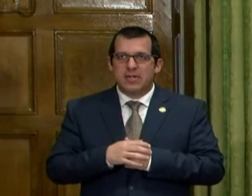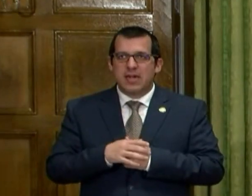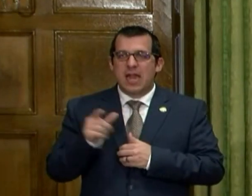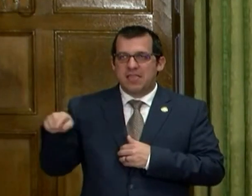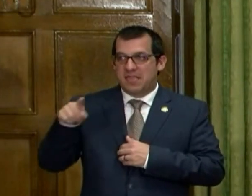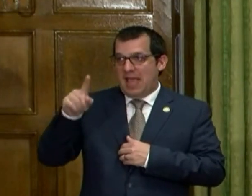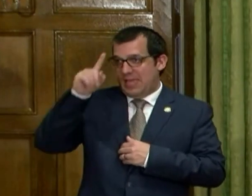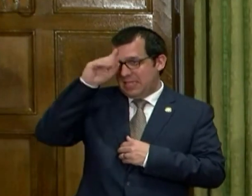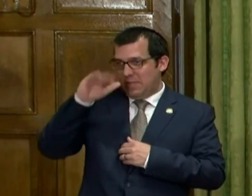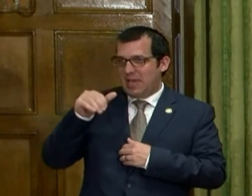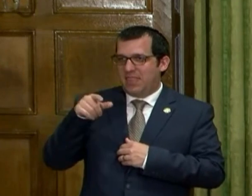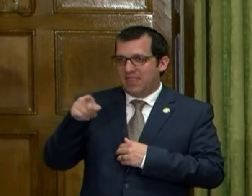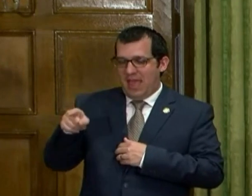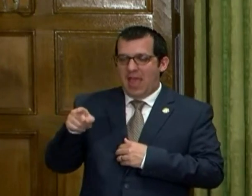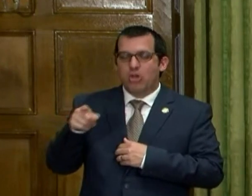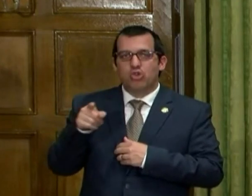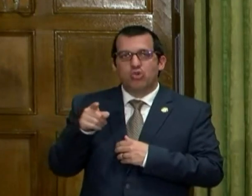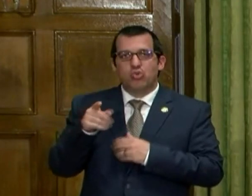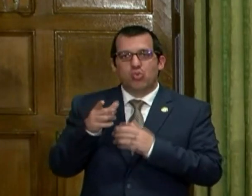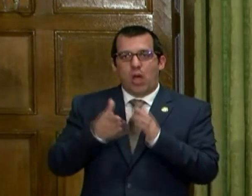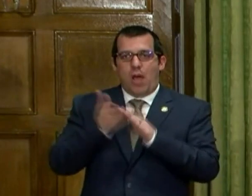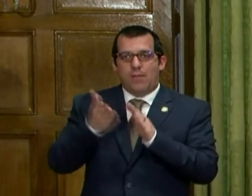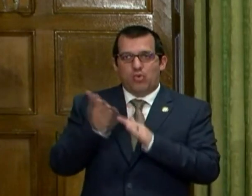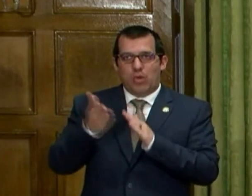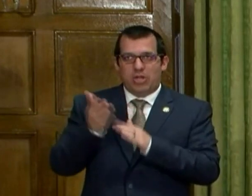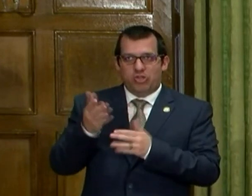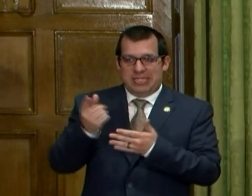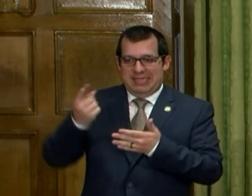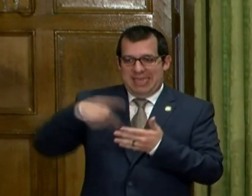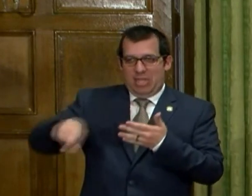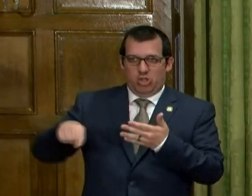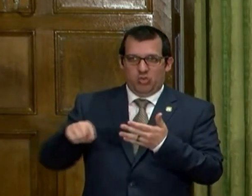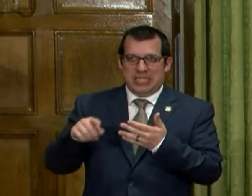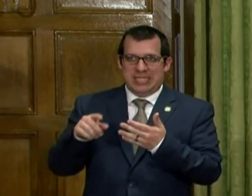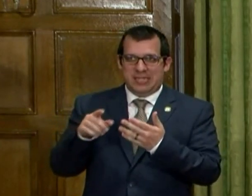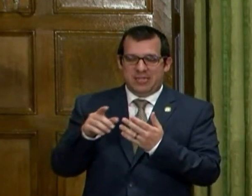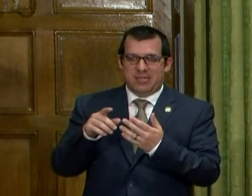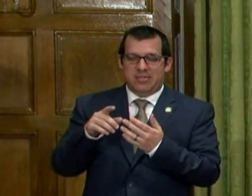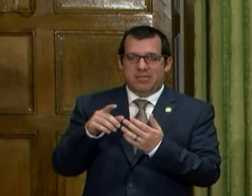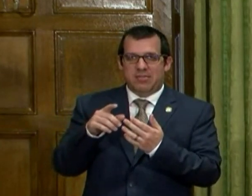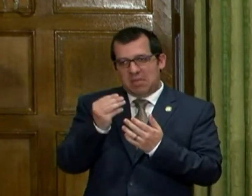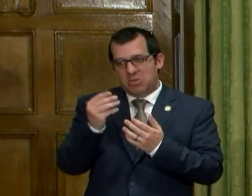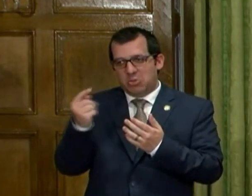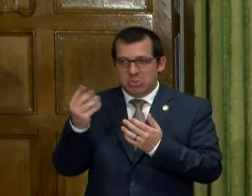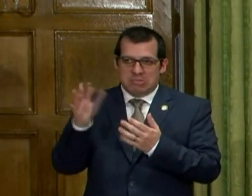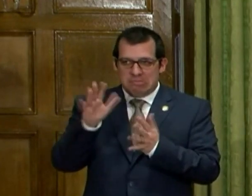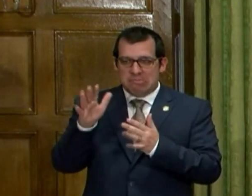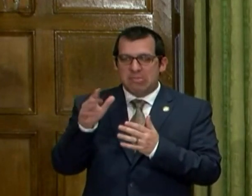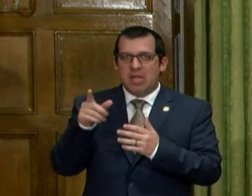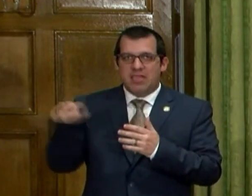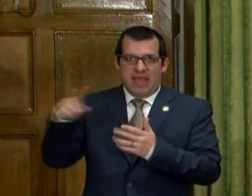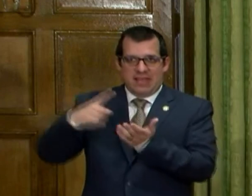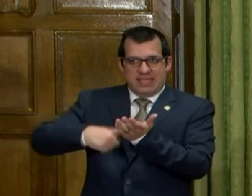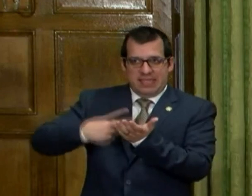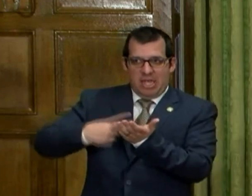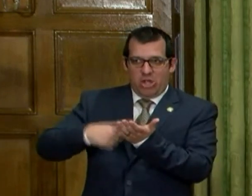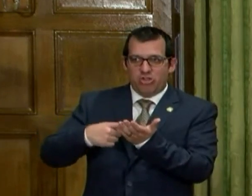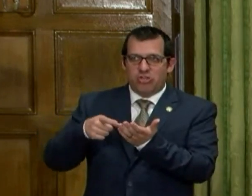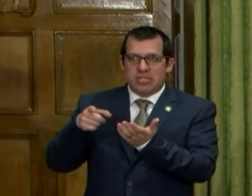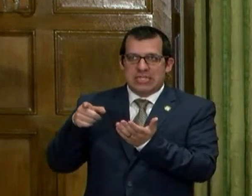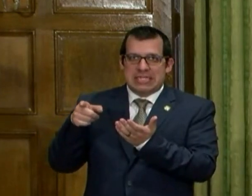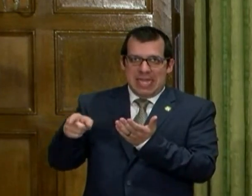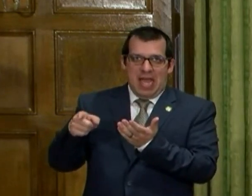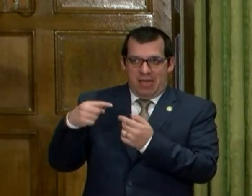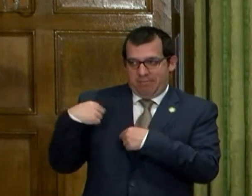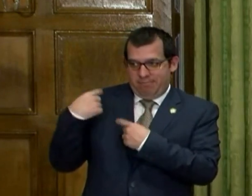expect this to be in operation early next week. I know, because I've been in discussion with them, that they've been working on this for